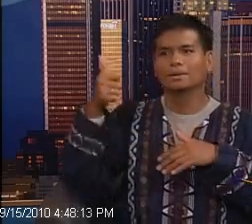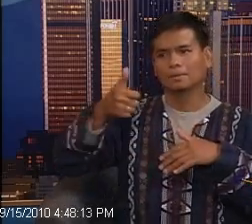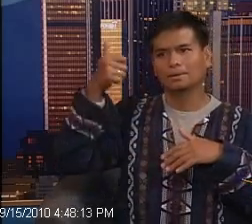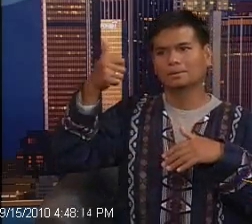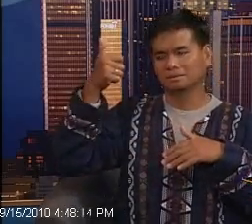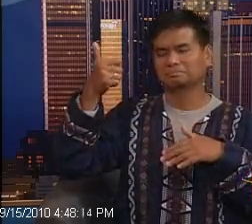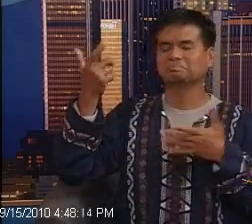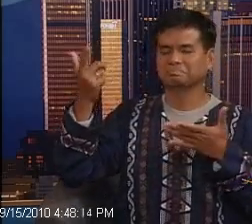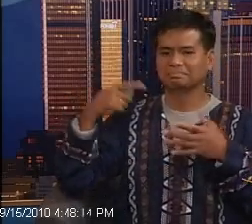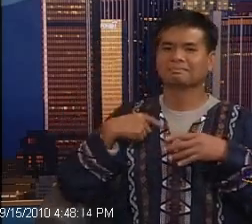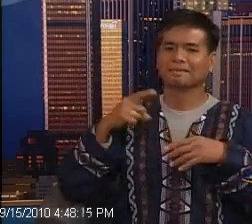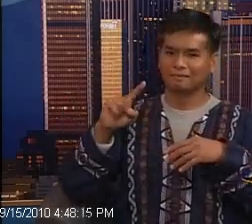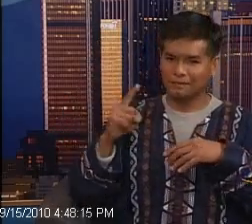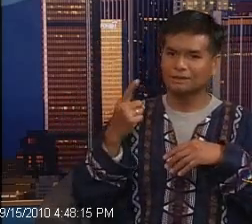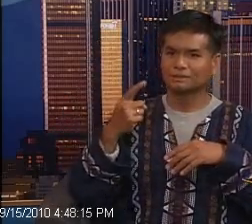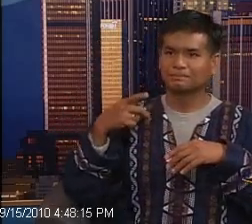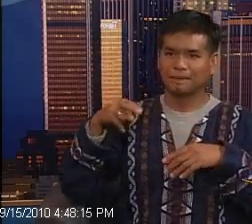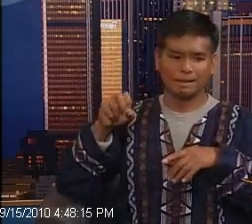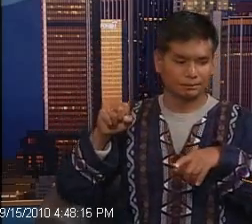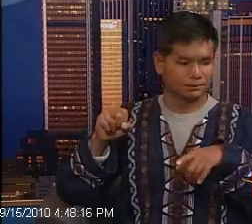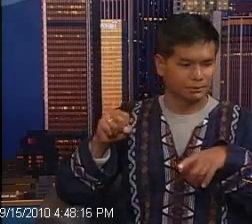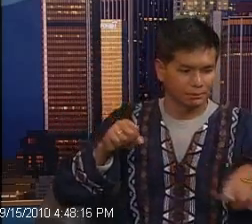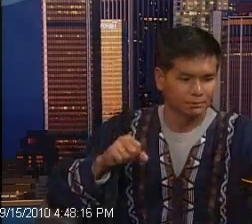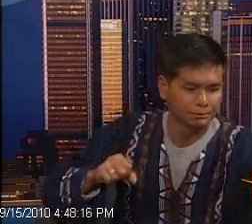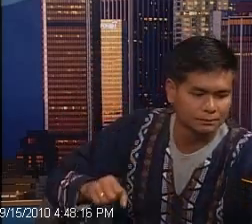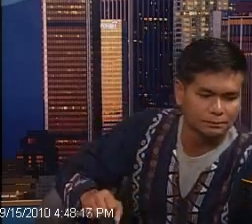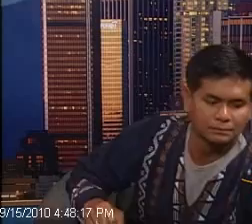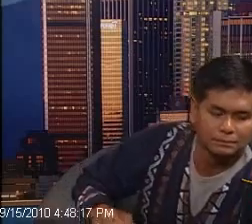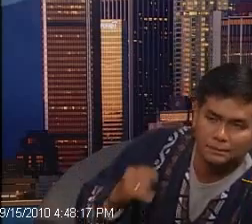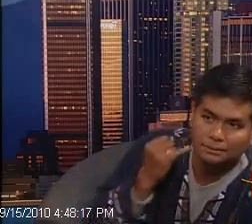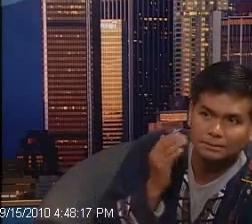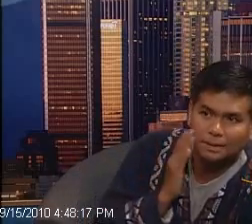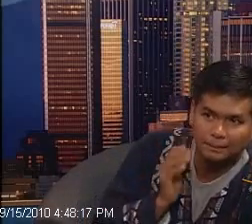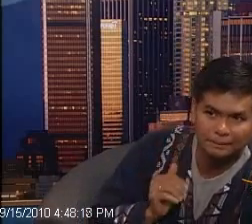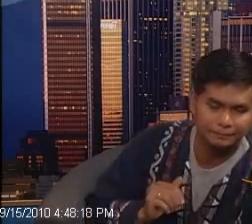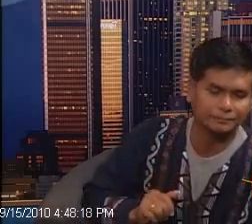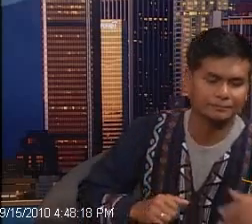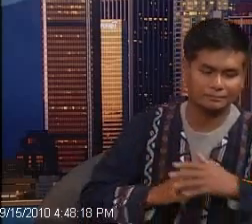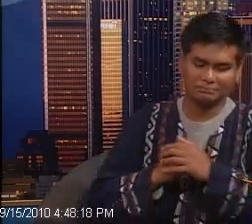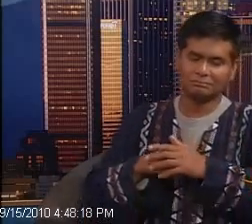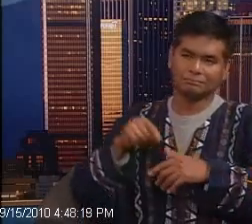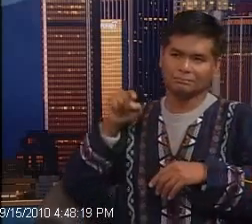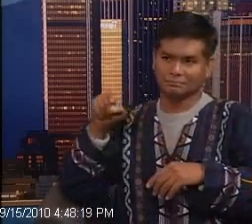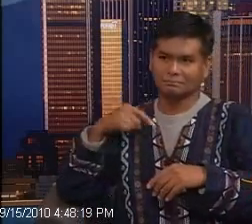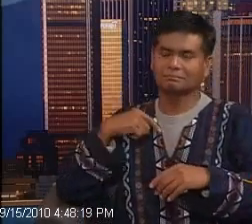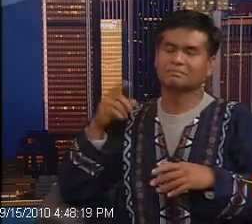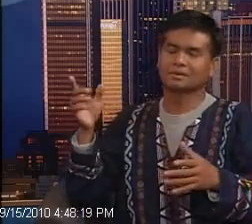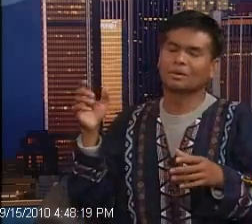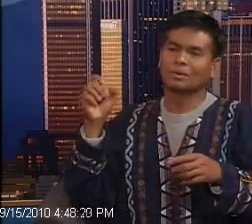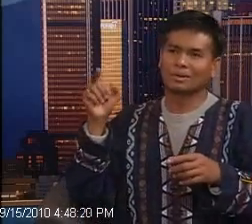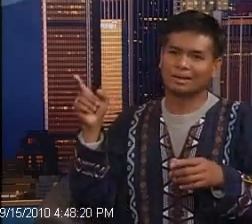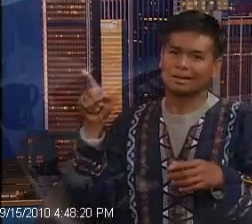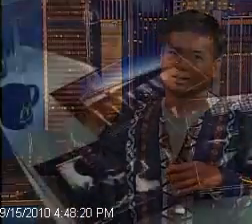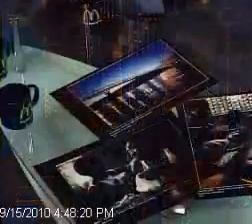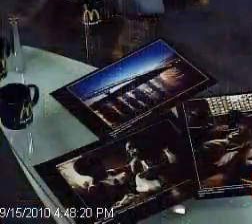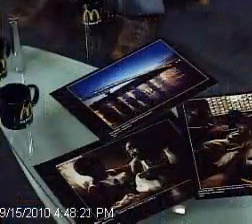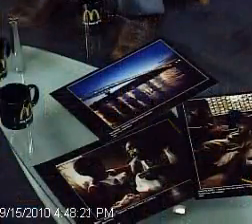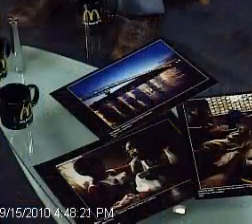different competitions, and luckily I joined, and this picture, I won this first